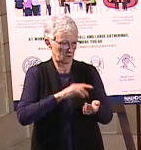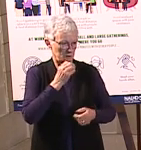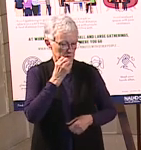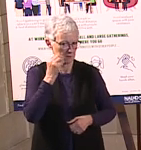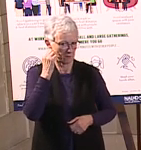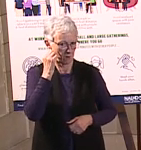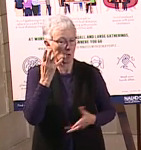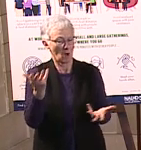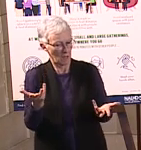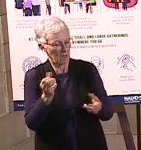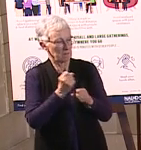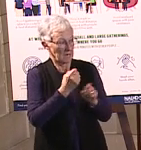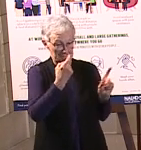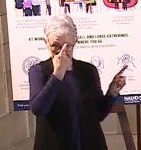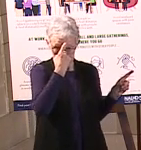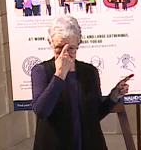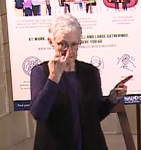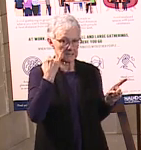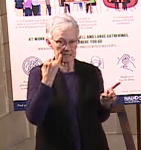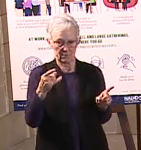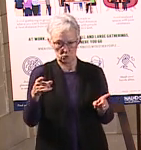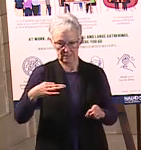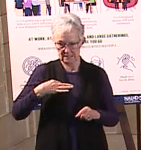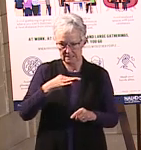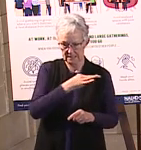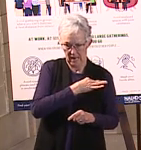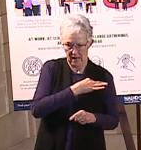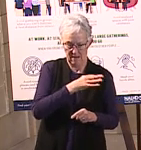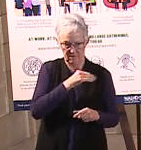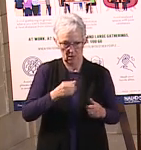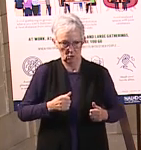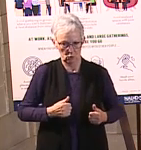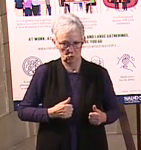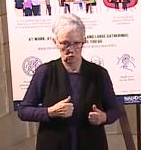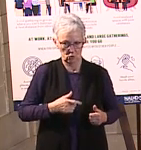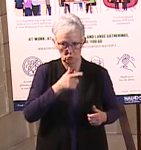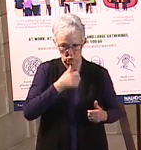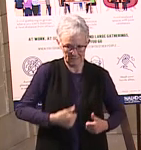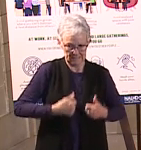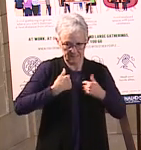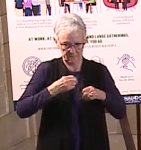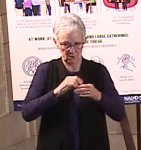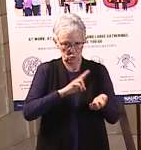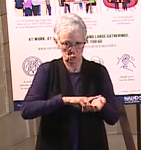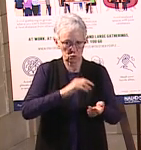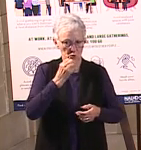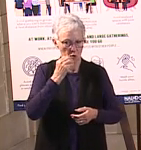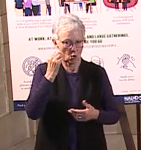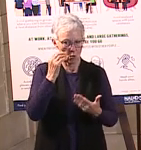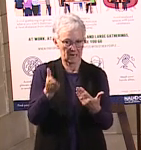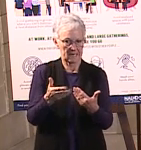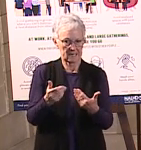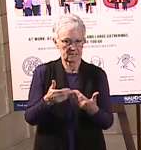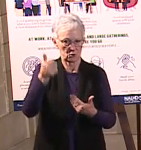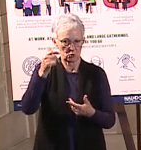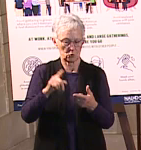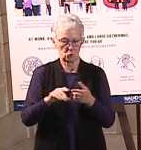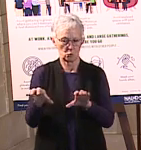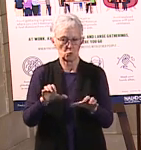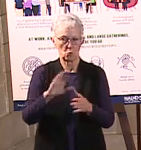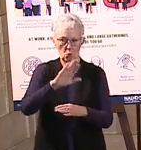staff. And so if you put the staff and residents together, that from just a logistics standpoint may make it easier to get all that done at once.